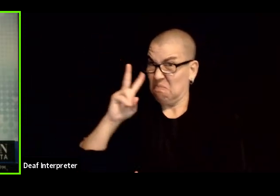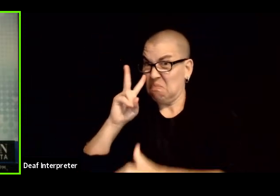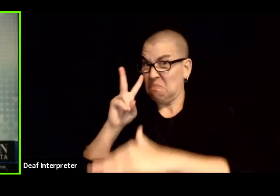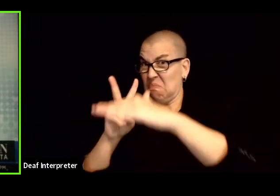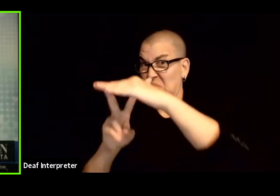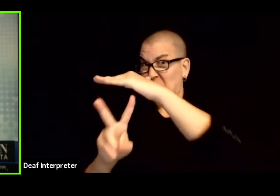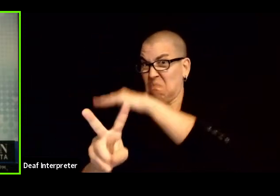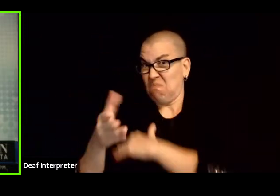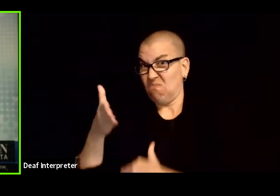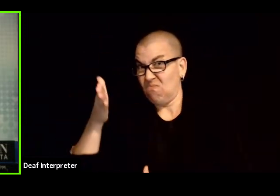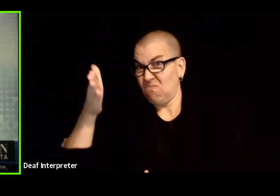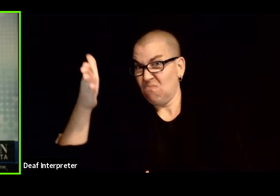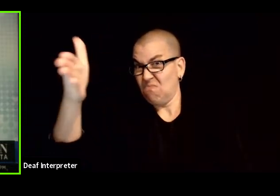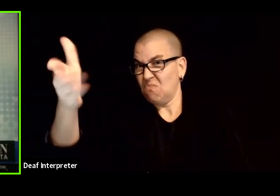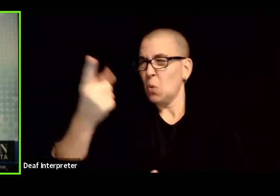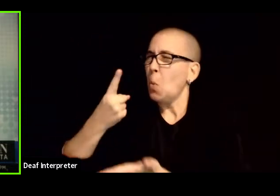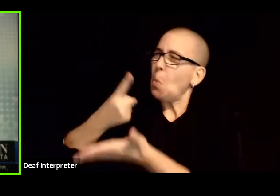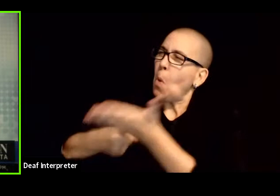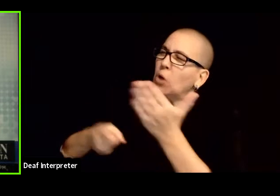few weeks,